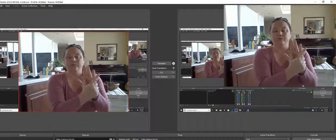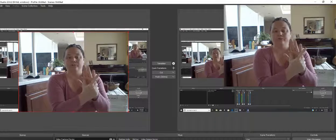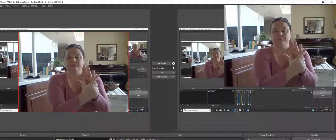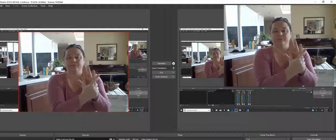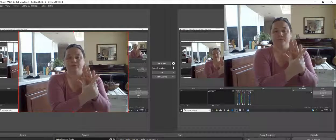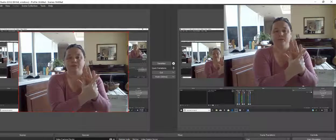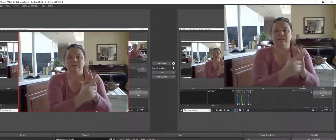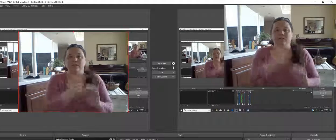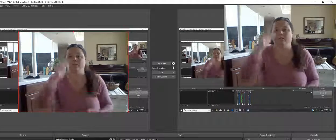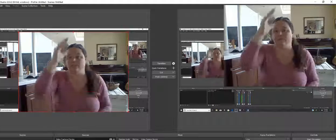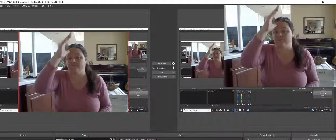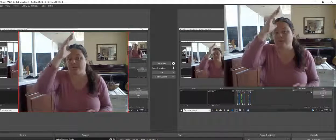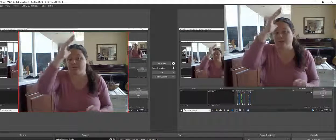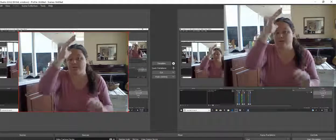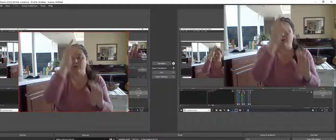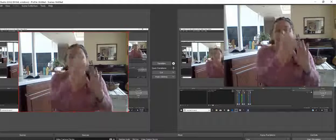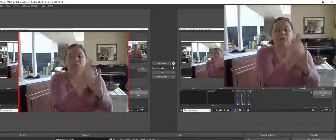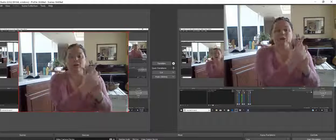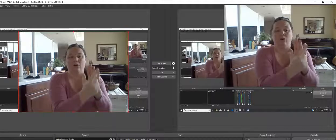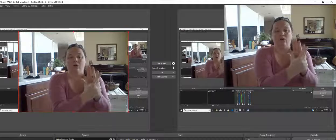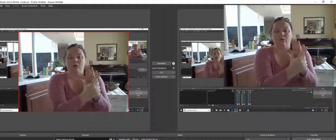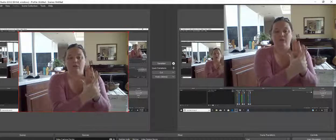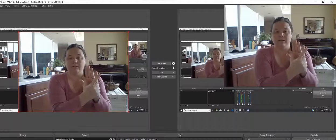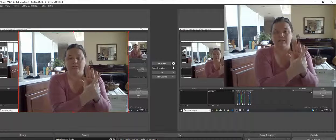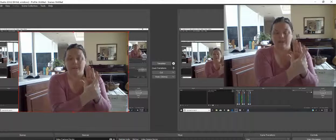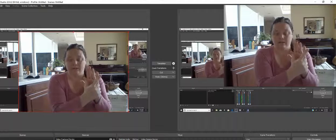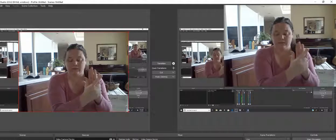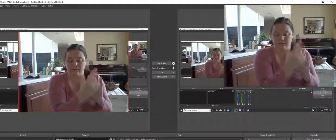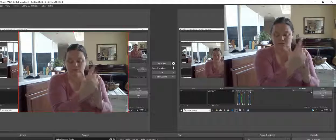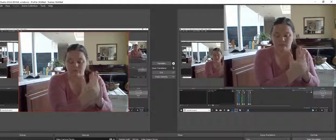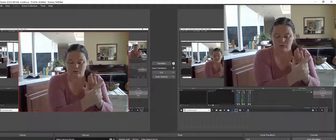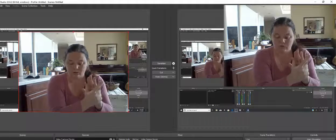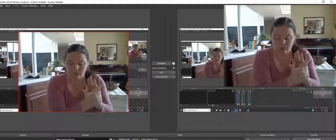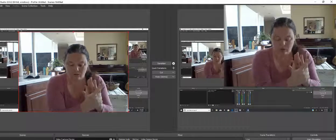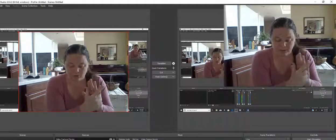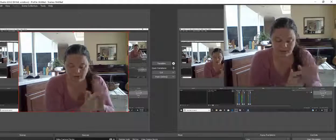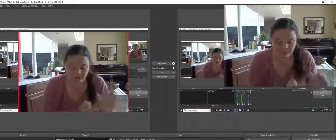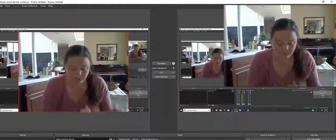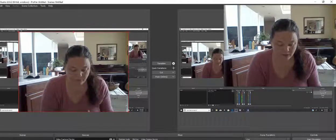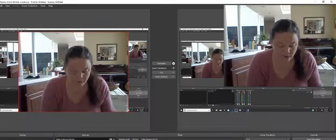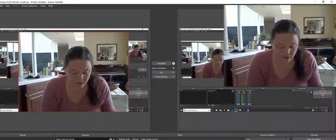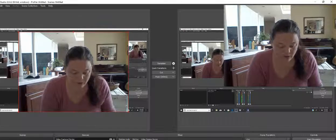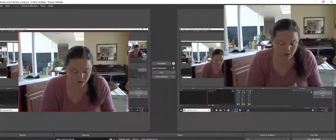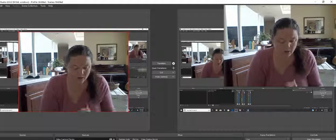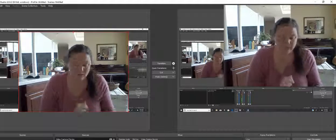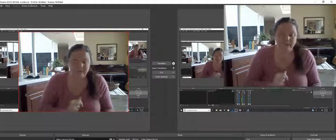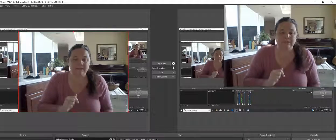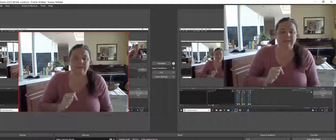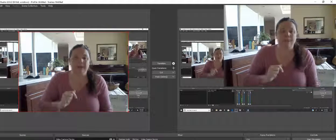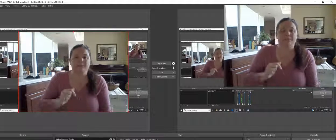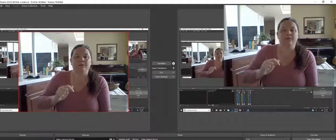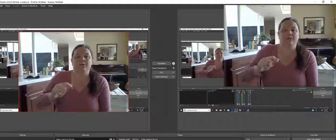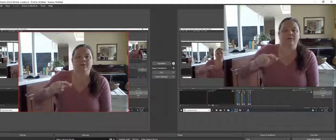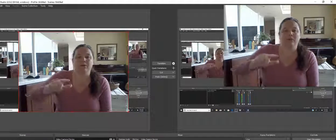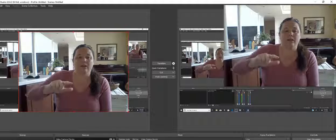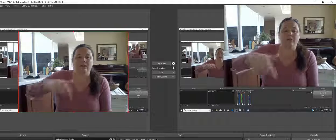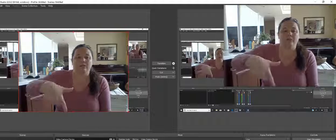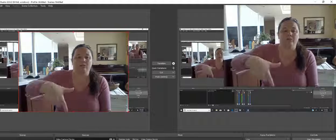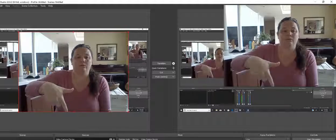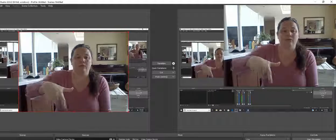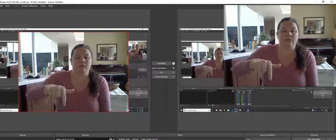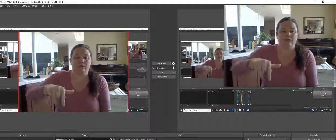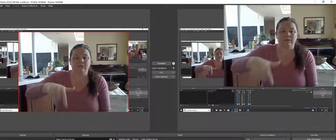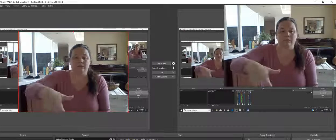In-law. So if you're going to say your father-in-law, it's like this. Use the in-law right here. Step, so